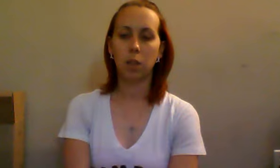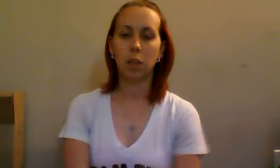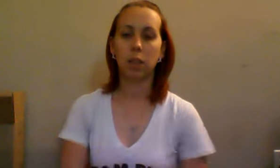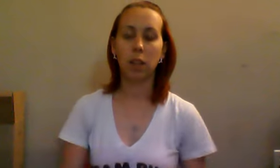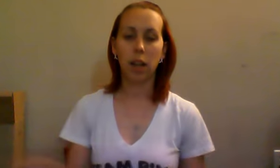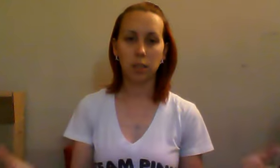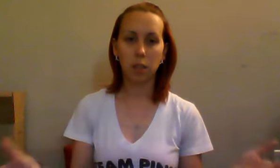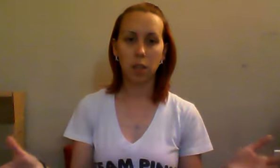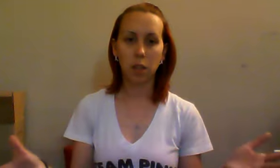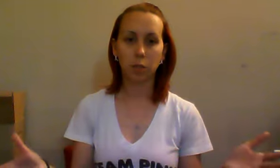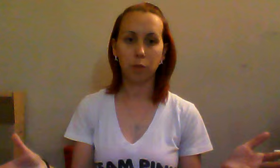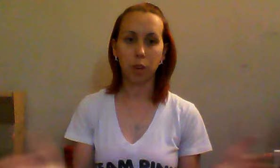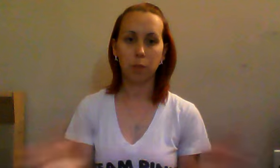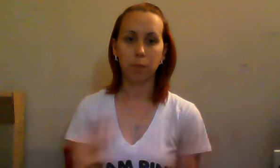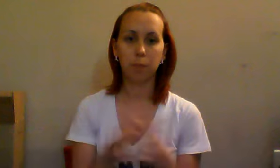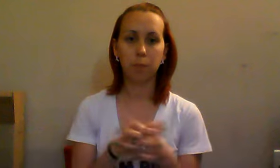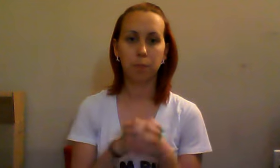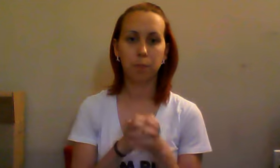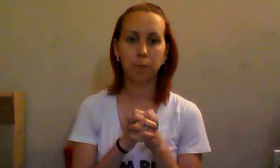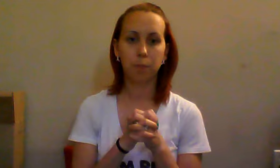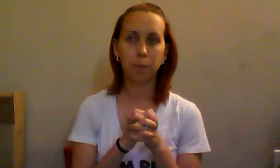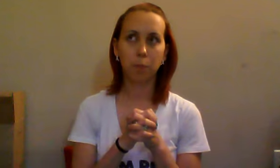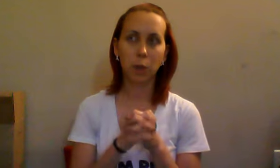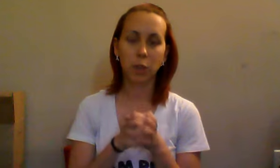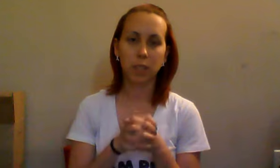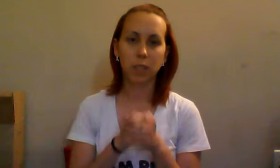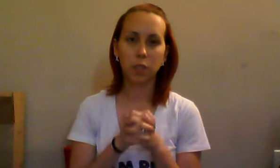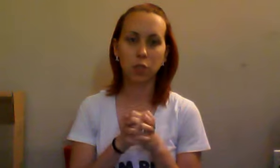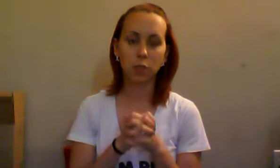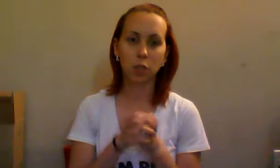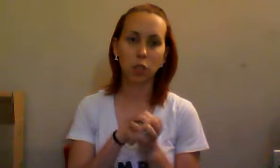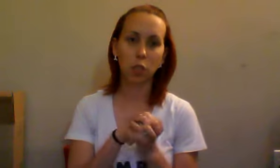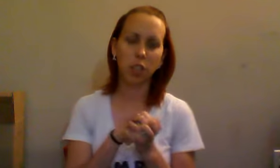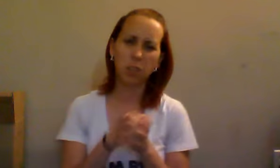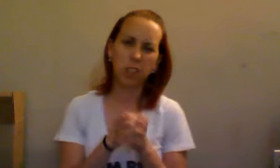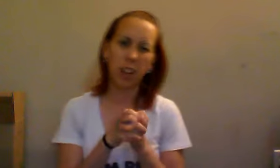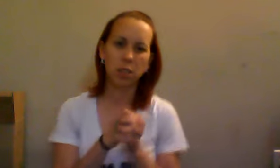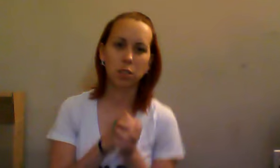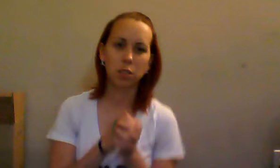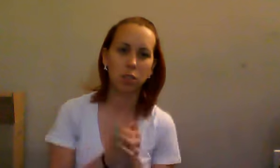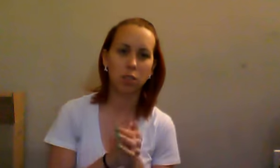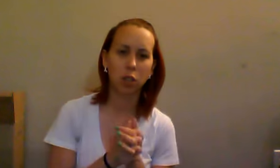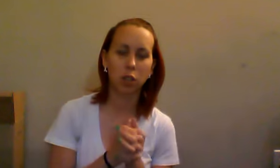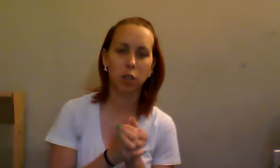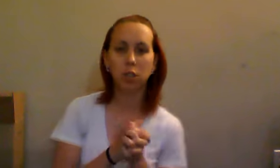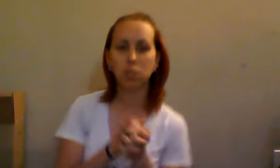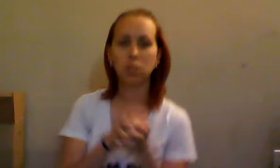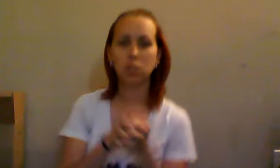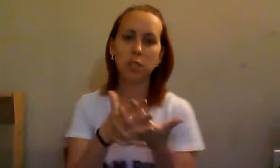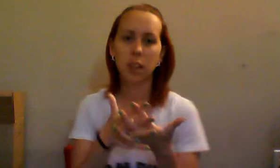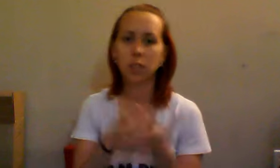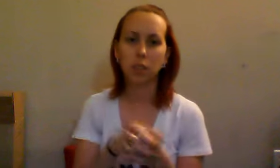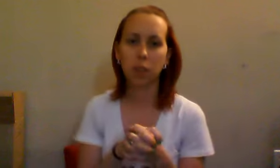And lastly, if while you're asking a student if they're learning, you don't really ask students if they're learning, but it's just a good sign to know, I think,